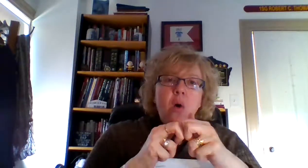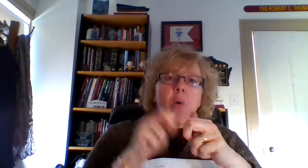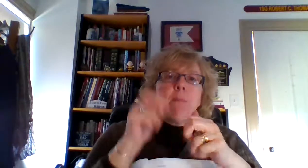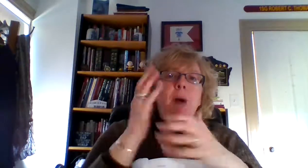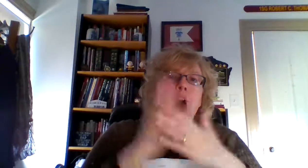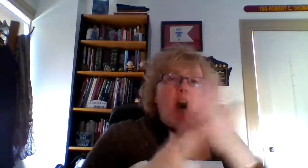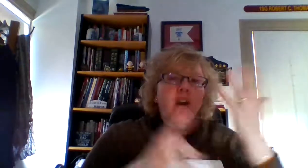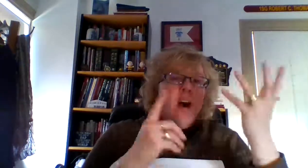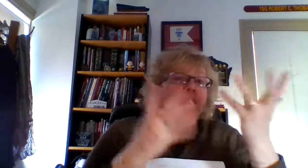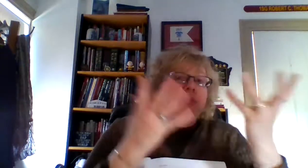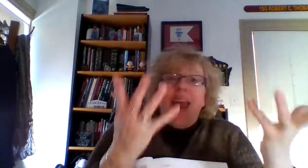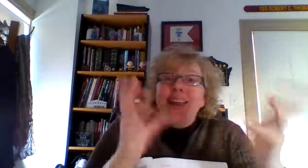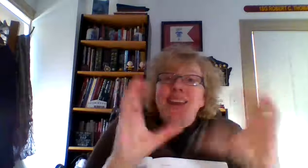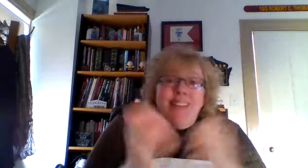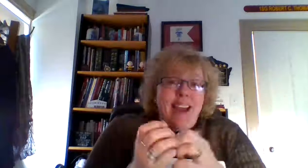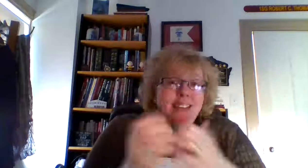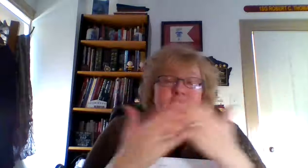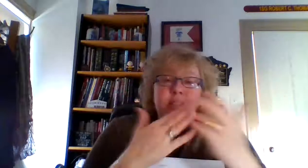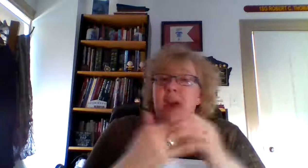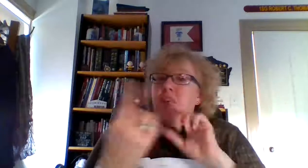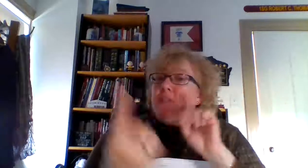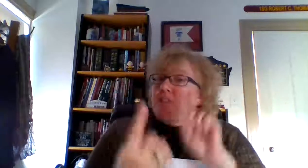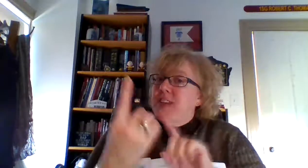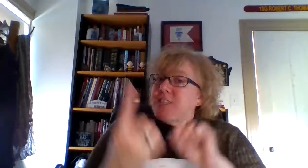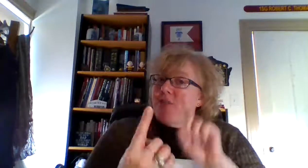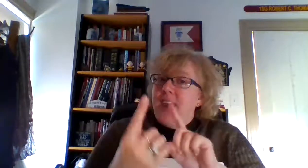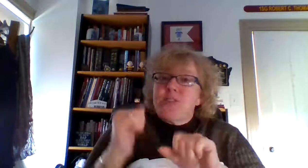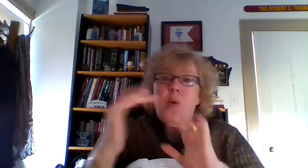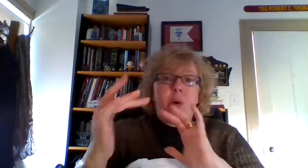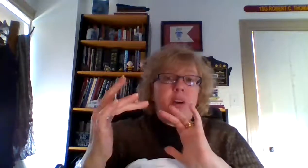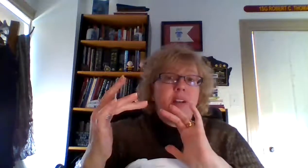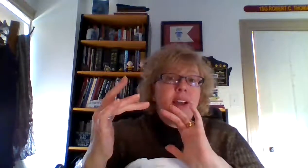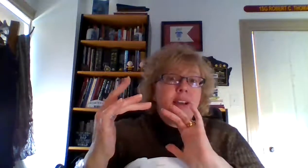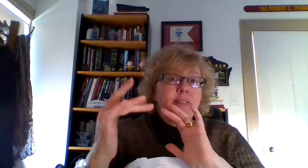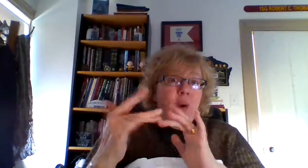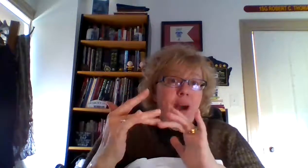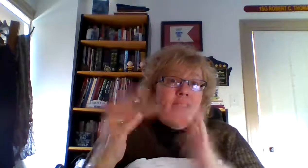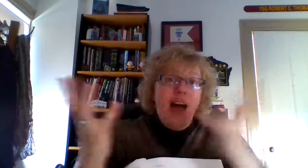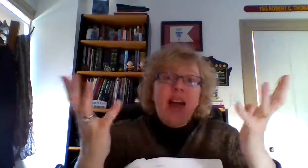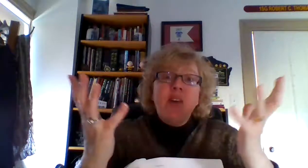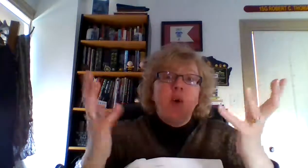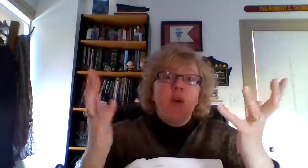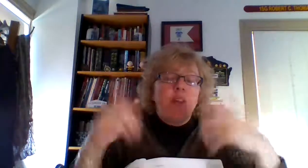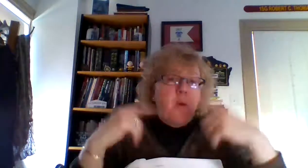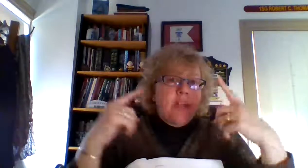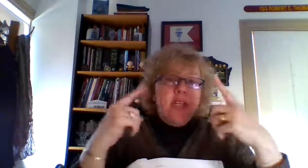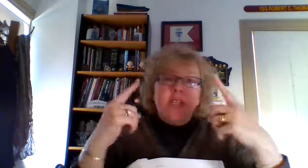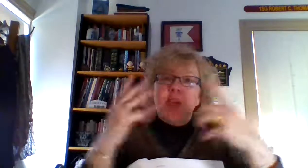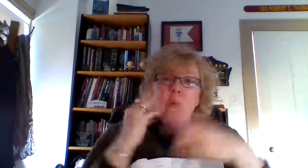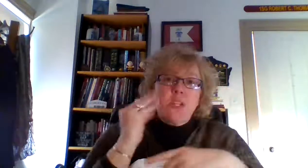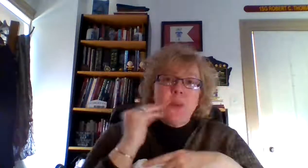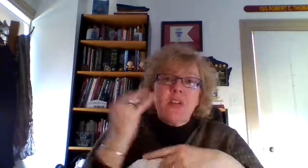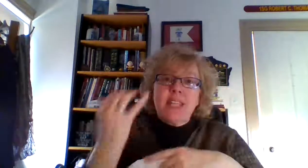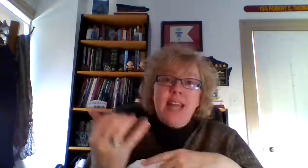though, part of any class, doesn't matter if it's face-to-face or, online, or the craziness that we're experiencing